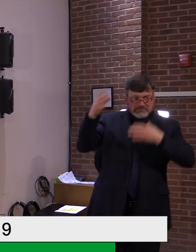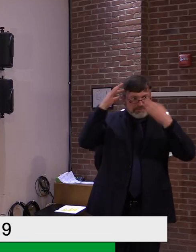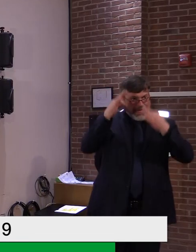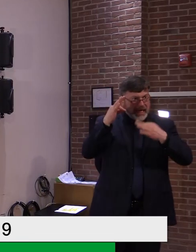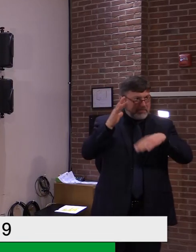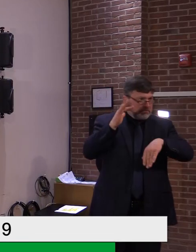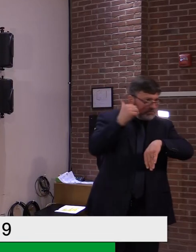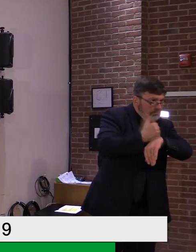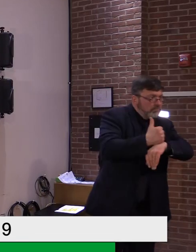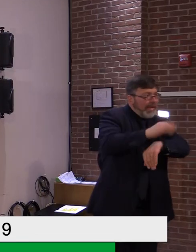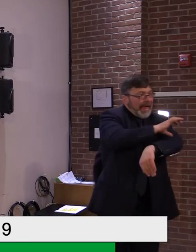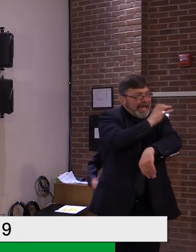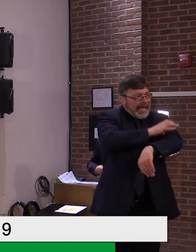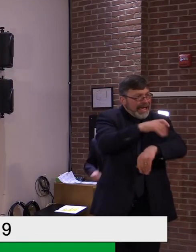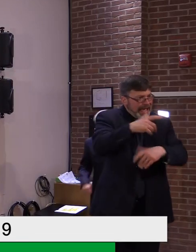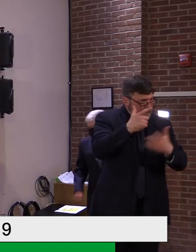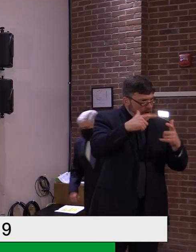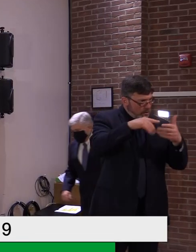that?